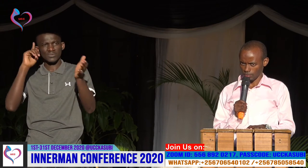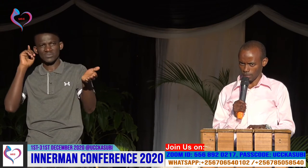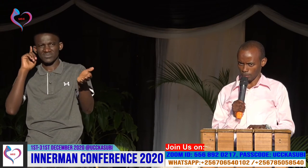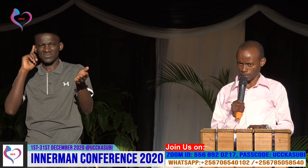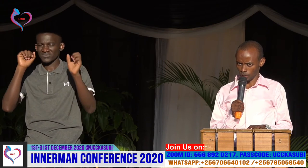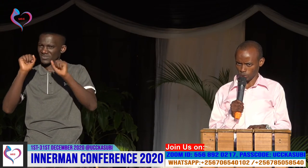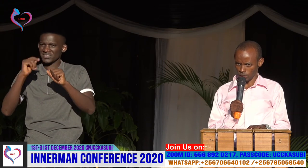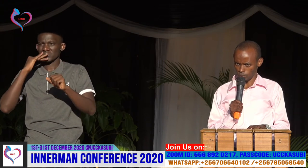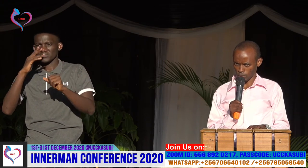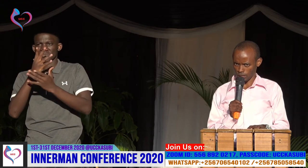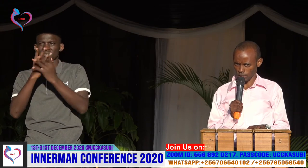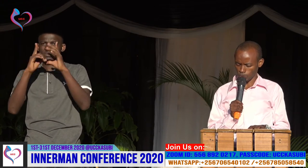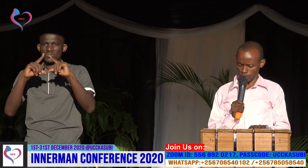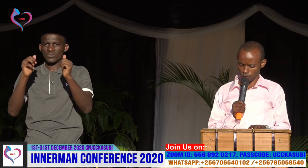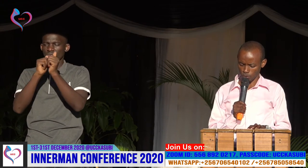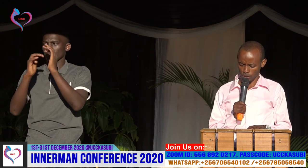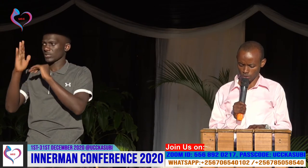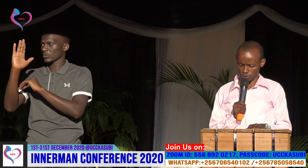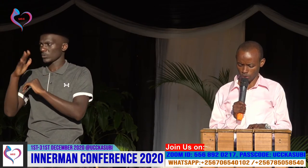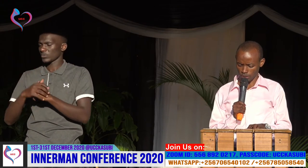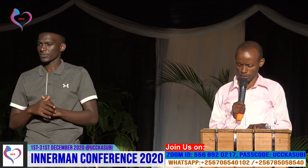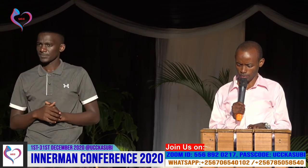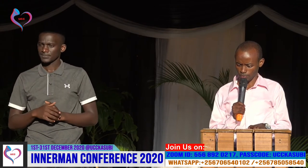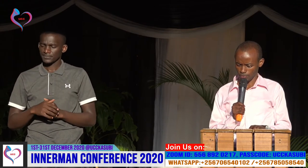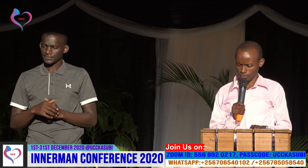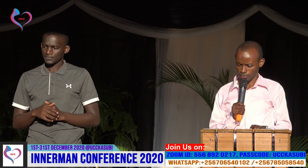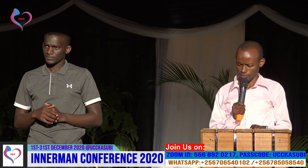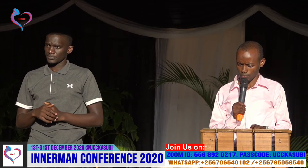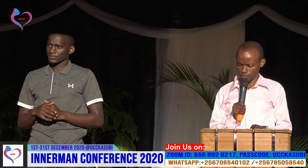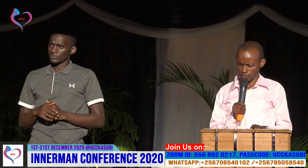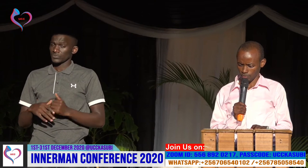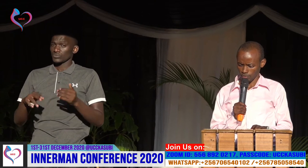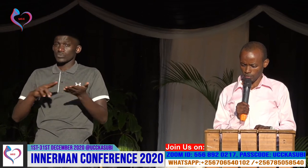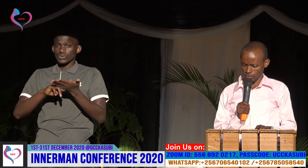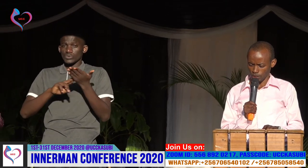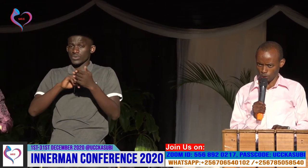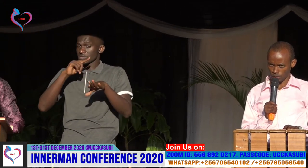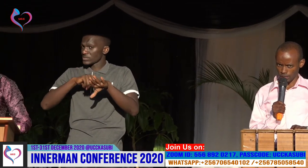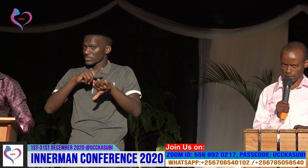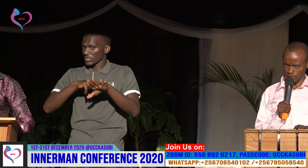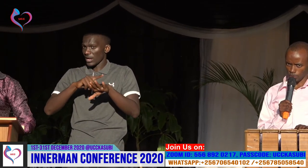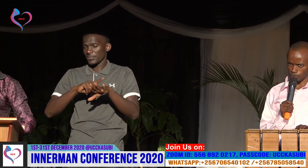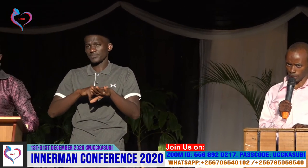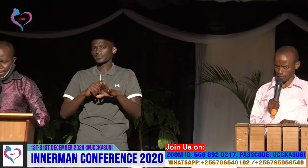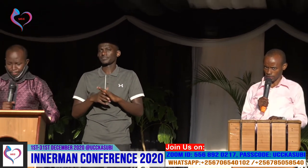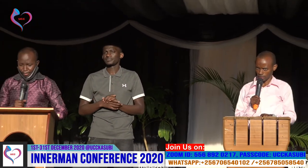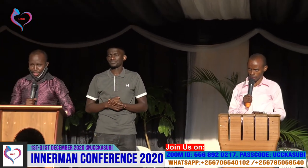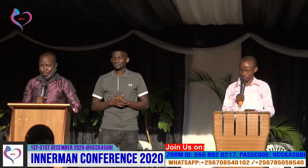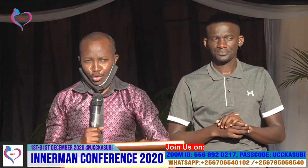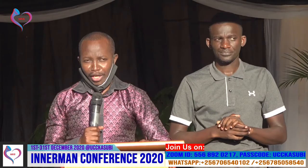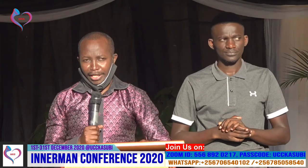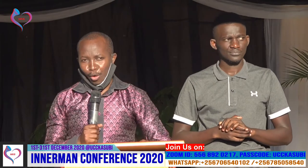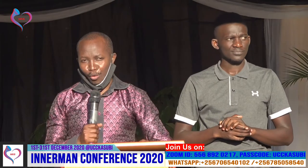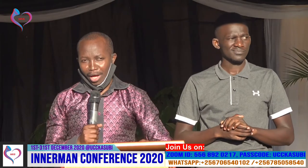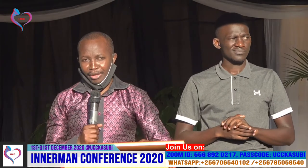But amidst worship, you can speak a few words to God. Obudde bukoese ng'obutono. Use the time sparingly.